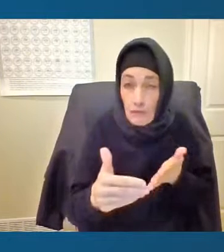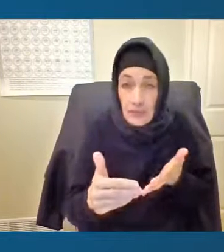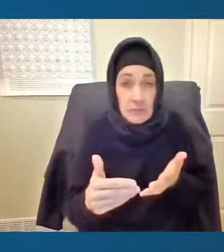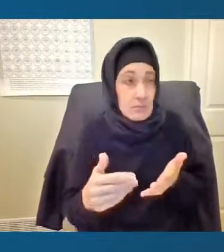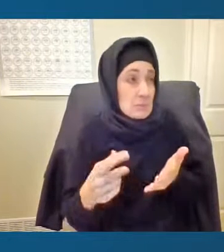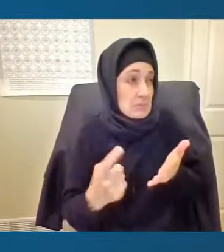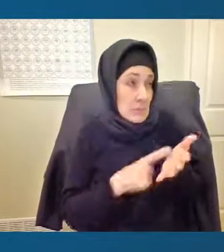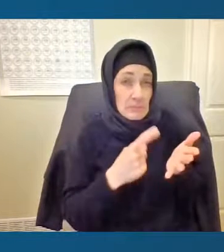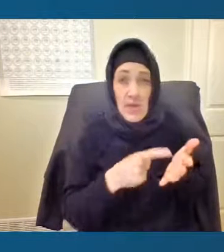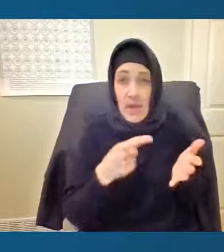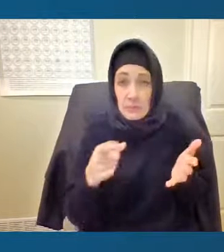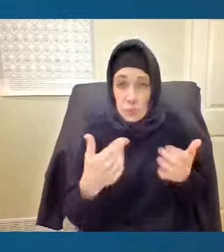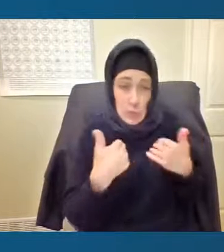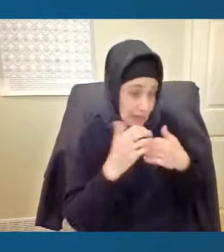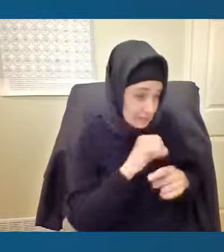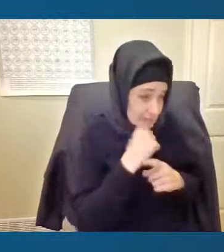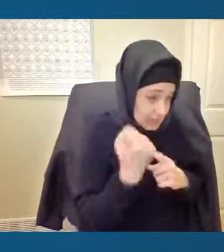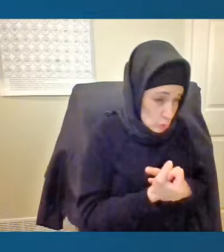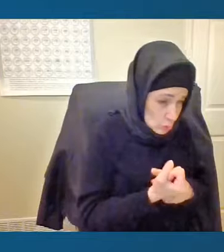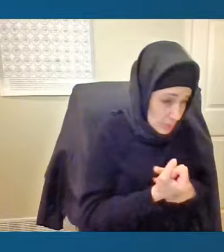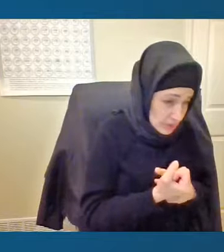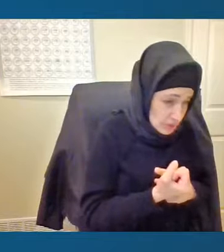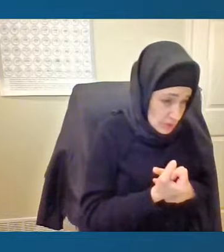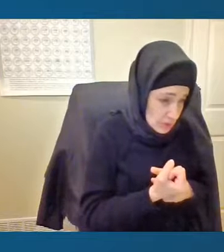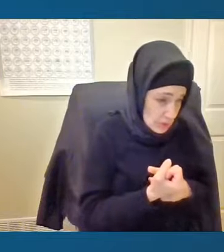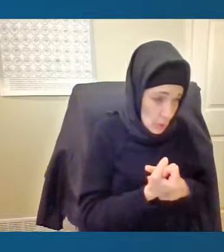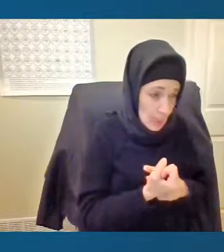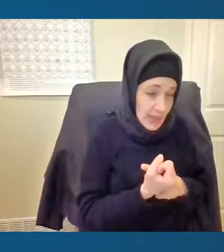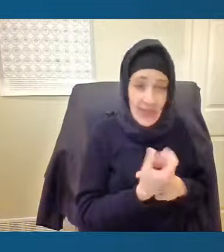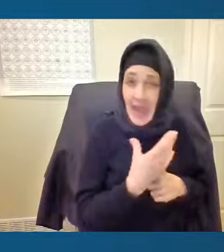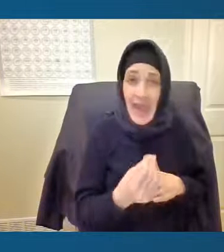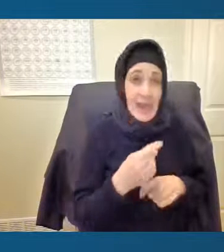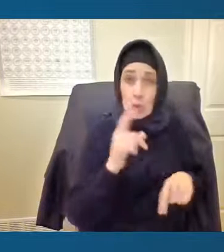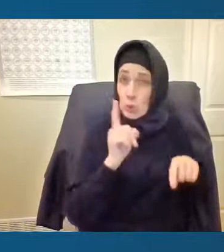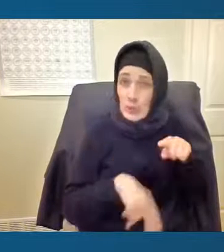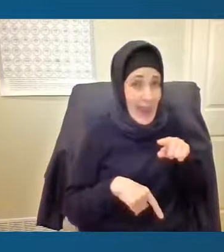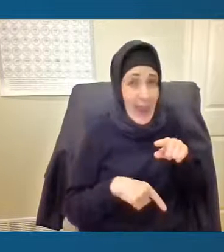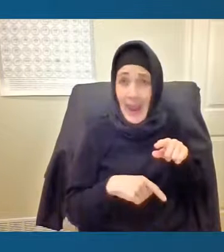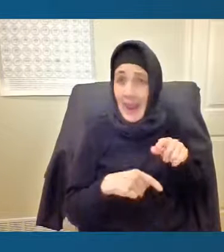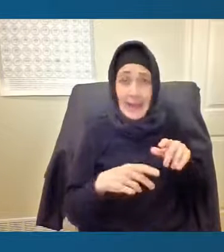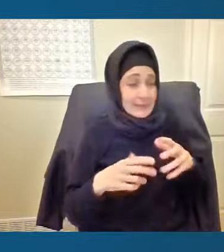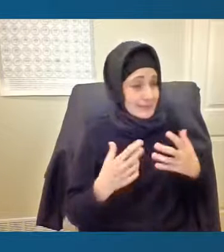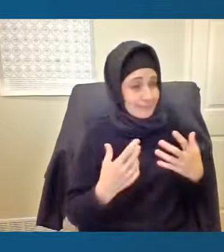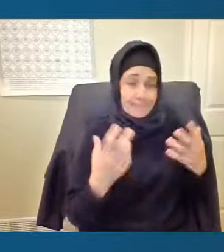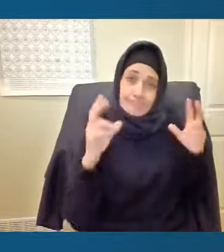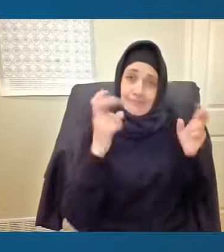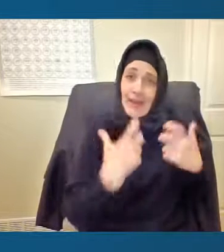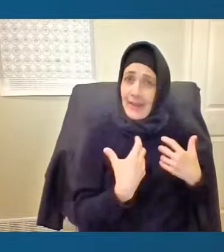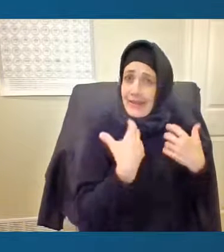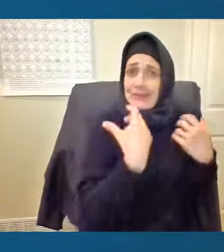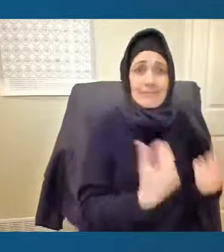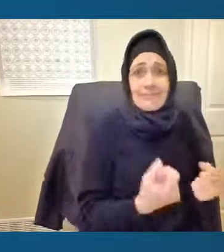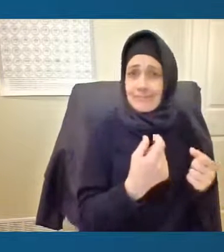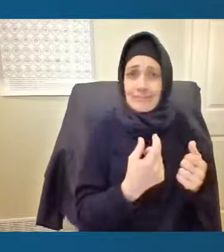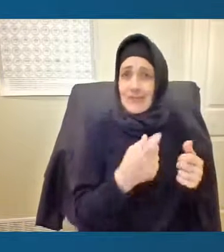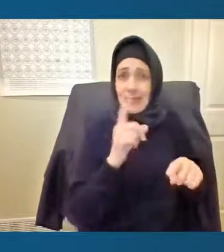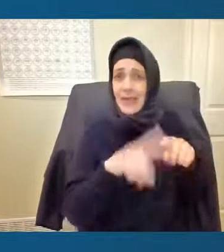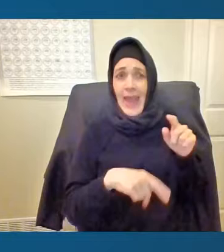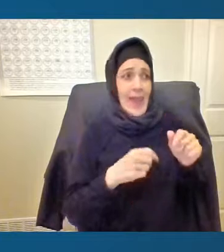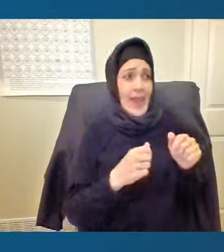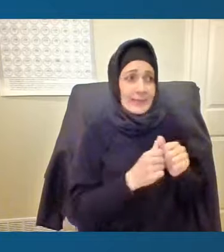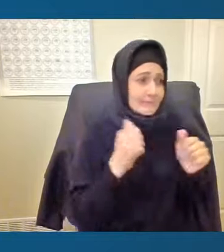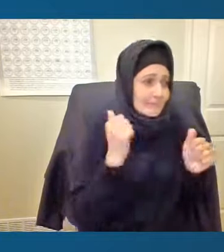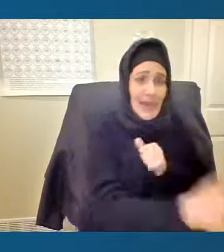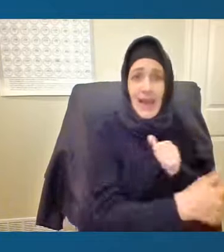over it, you haven't been doing enough dhikr, meaning the spiritual affirmations, to make yourself see this in the correct